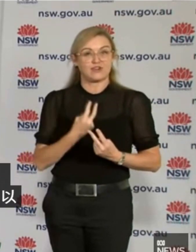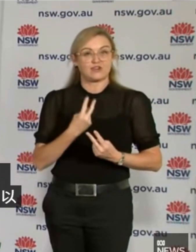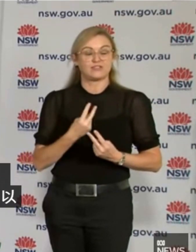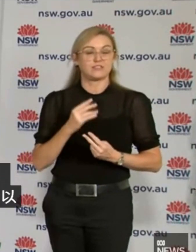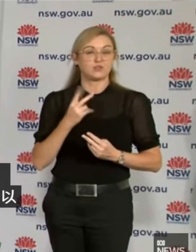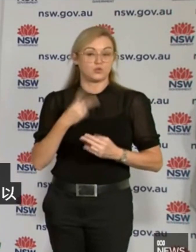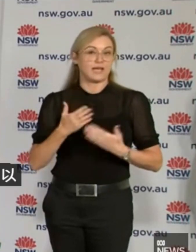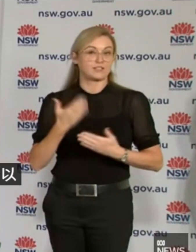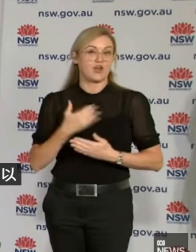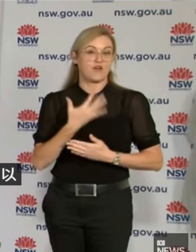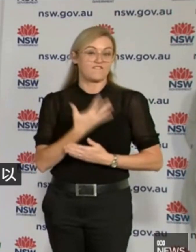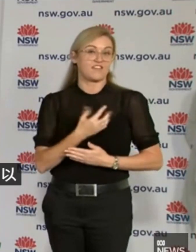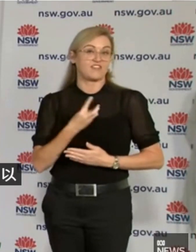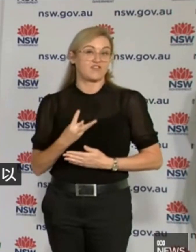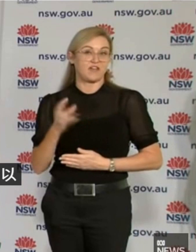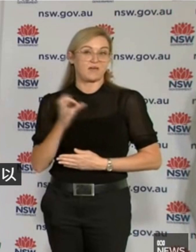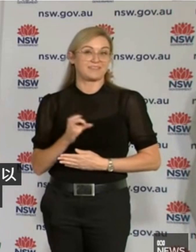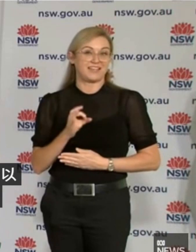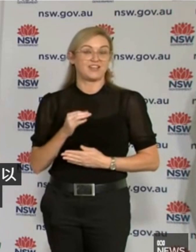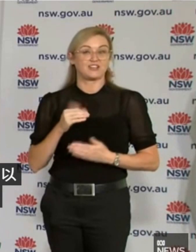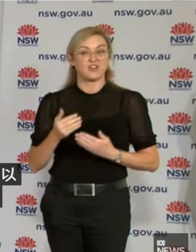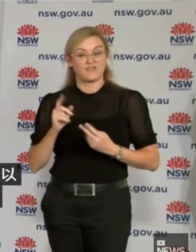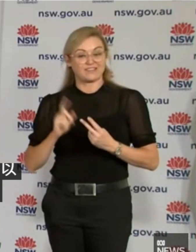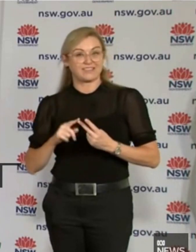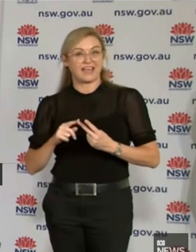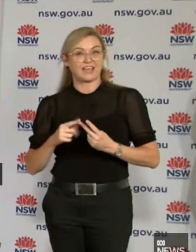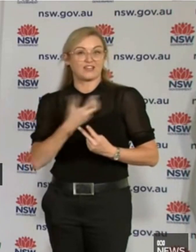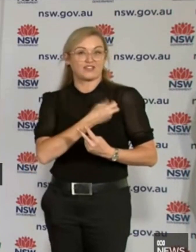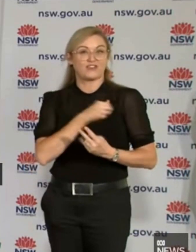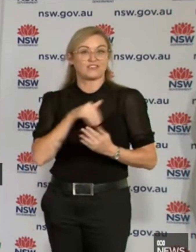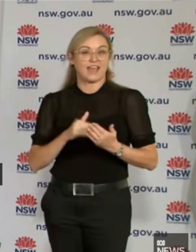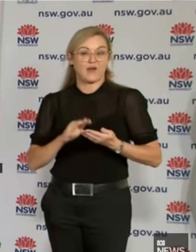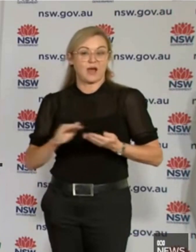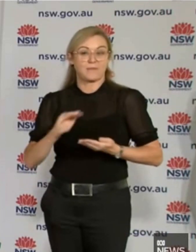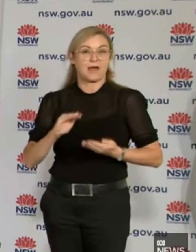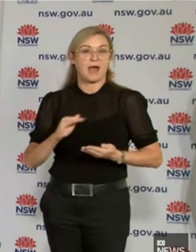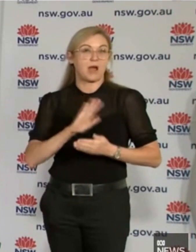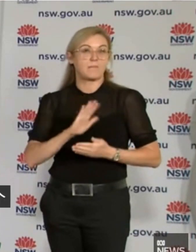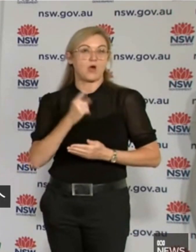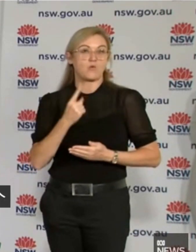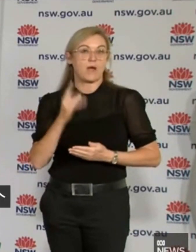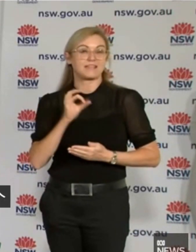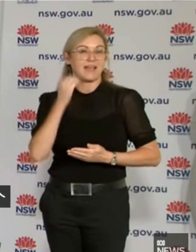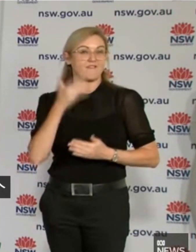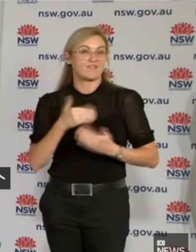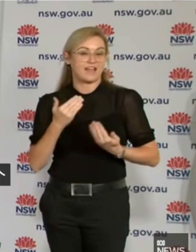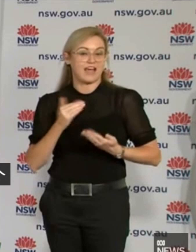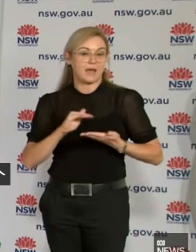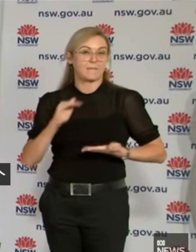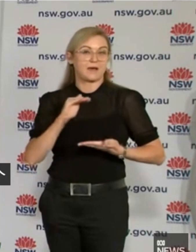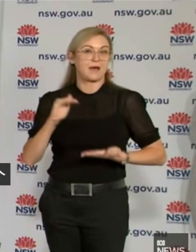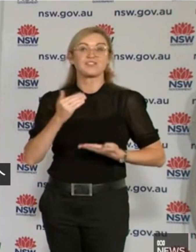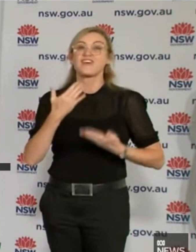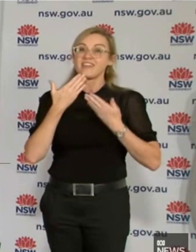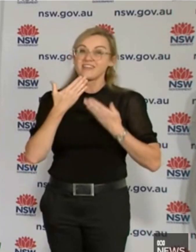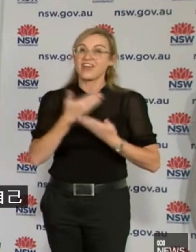53%, so they're going up at about 1% a day for second doses. So that's quite remarkable. I want to thank everybody who's going out